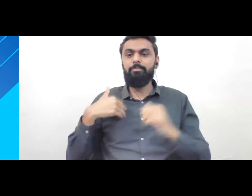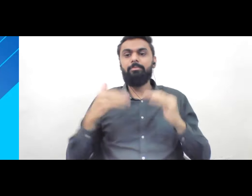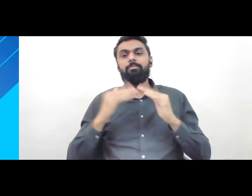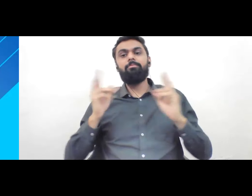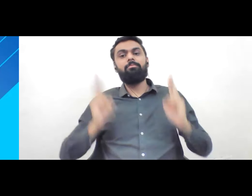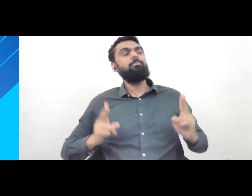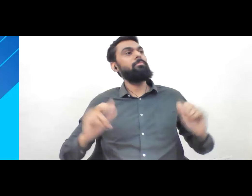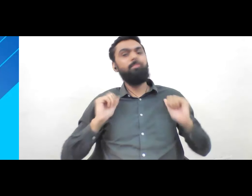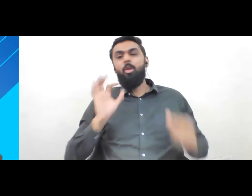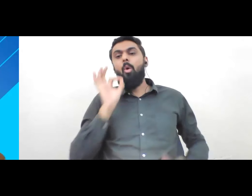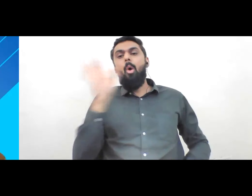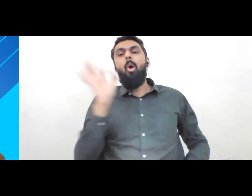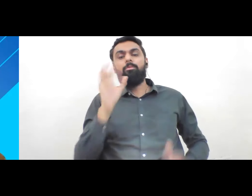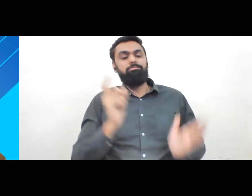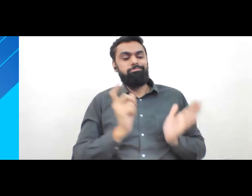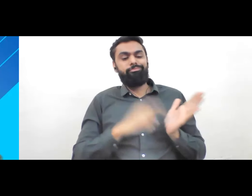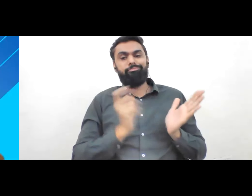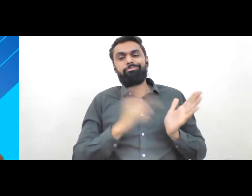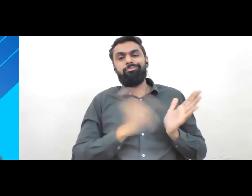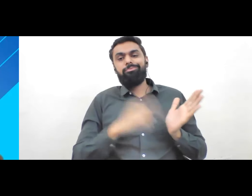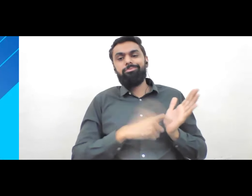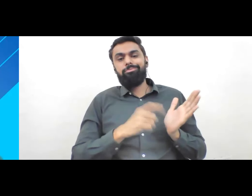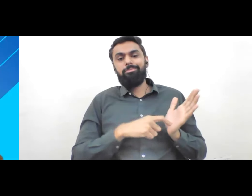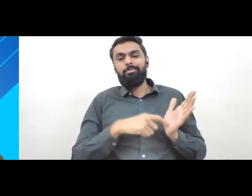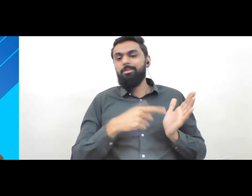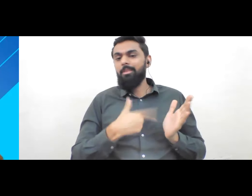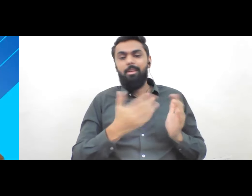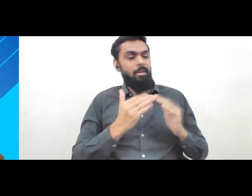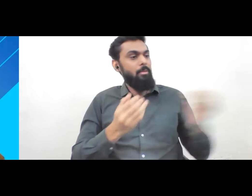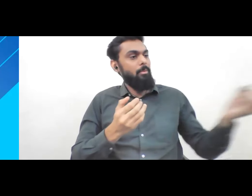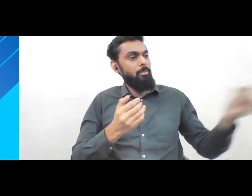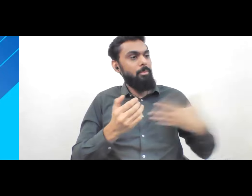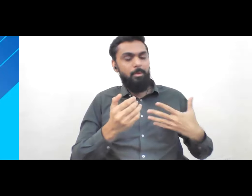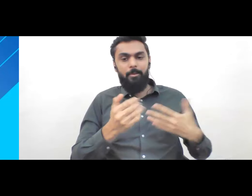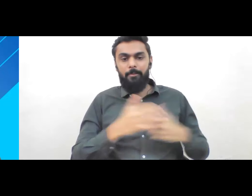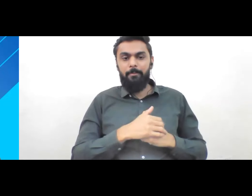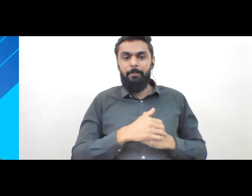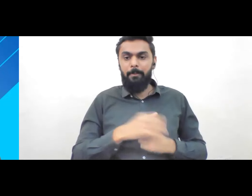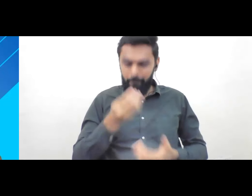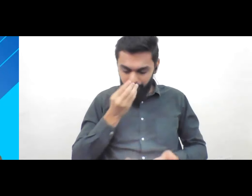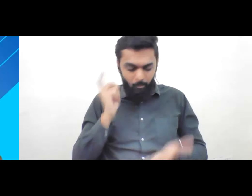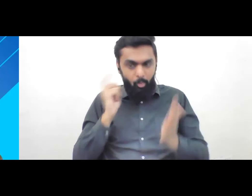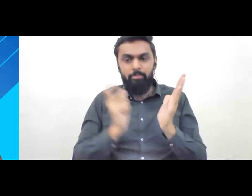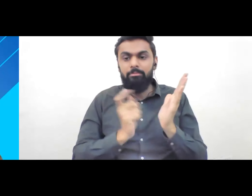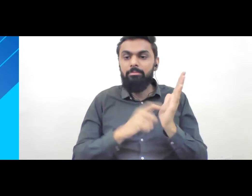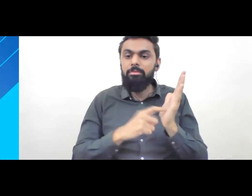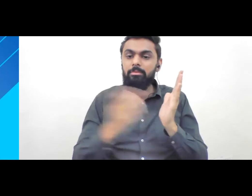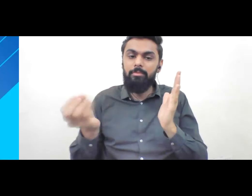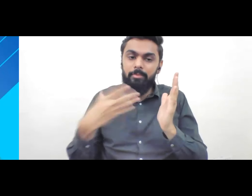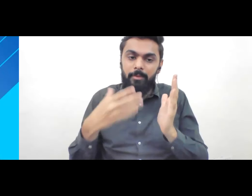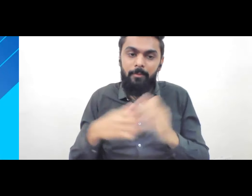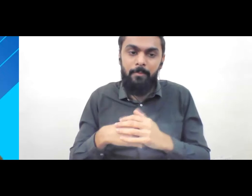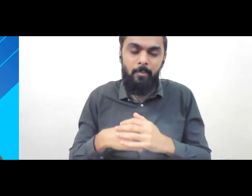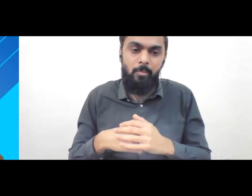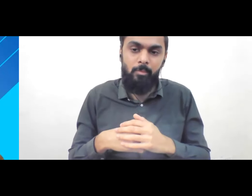and ordering everything that everything gets delivered. It's so easy just at the click of your phone, and it's sort of even